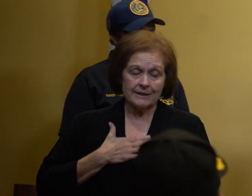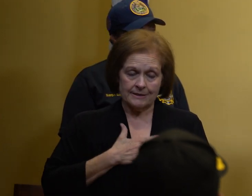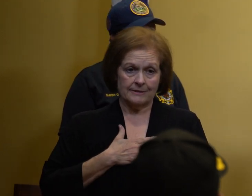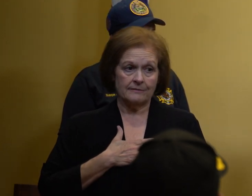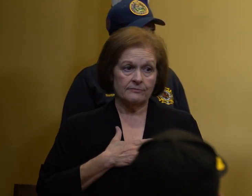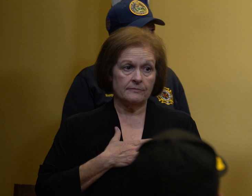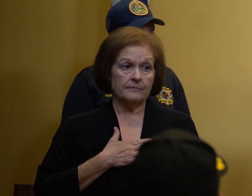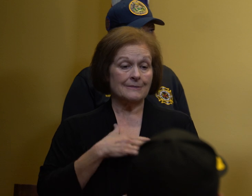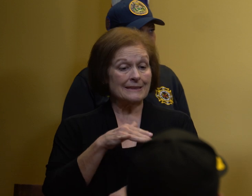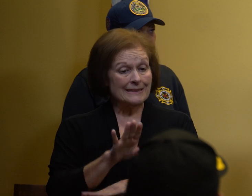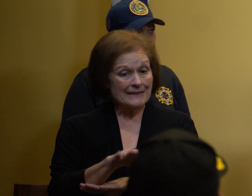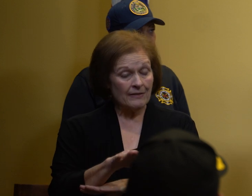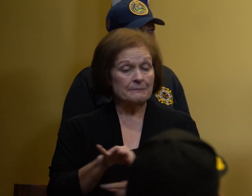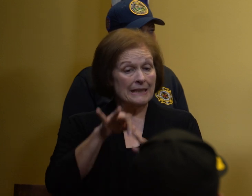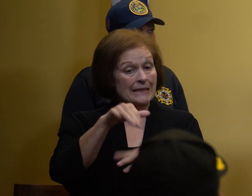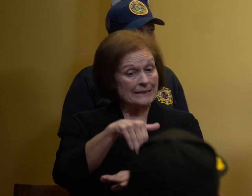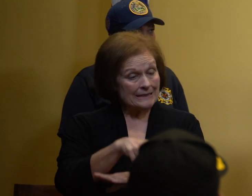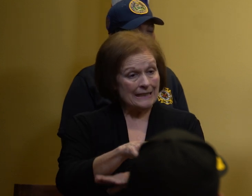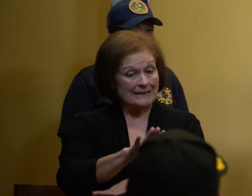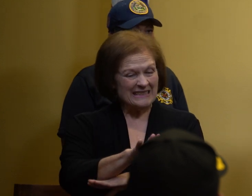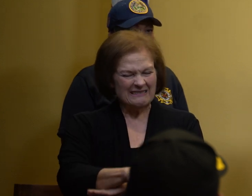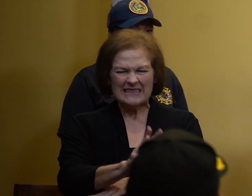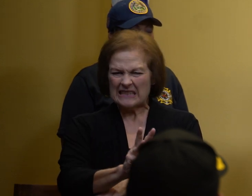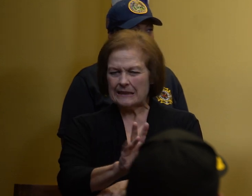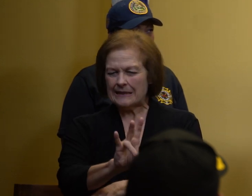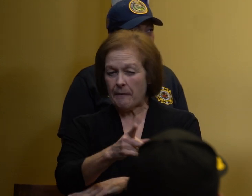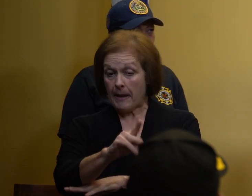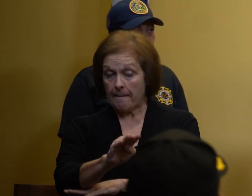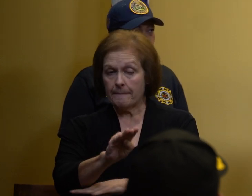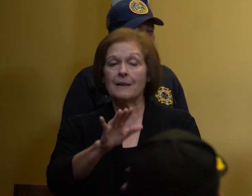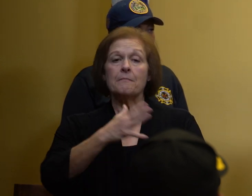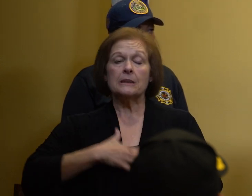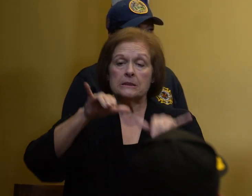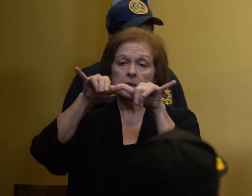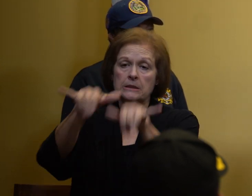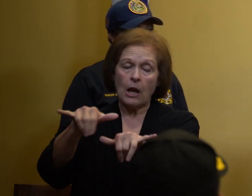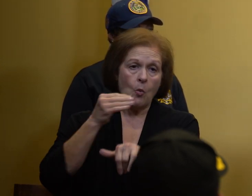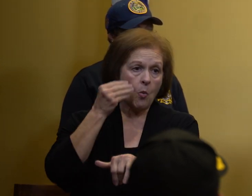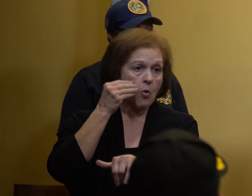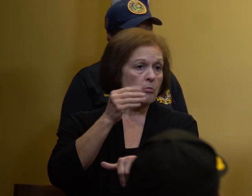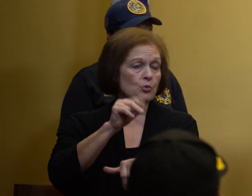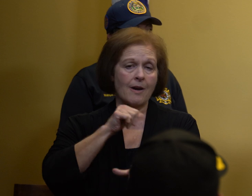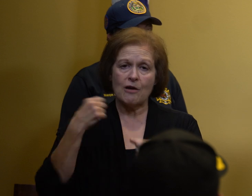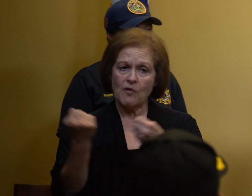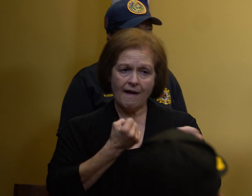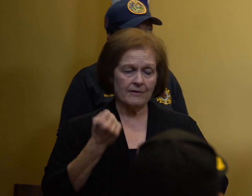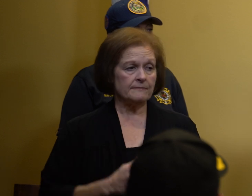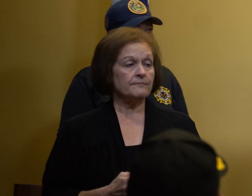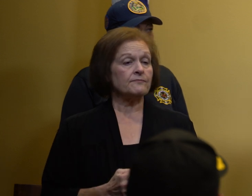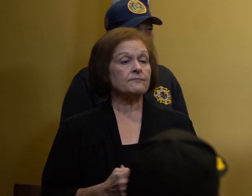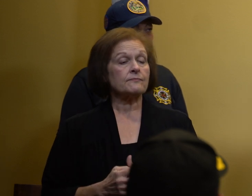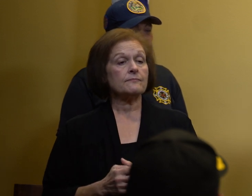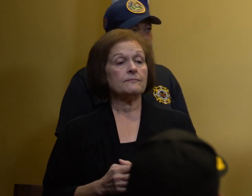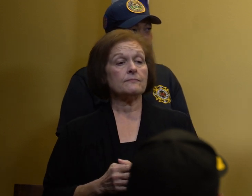this afternoon, particularly tonight, this evening, 6, 7 o'clock, get indoors, get off the roads. Residents, we've